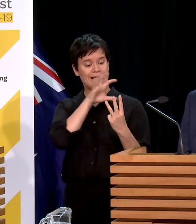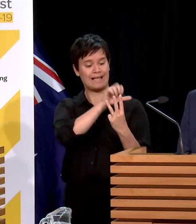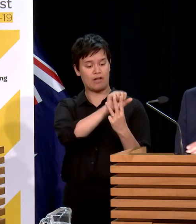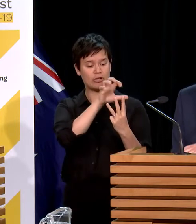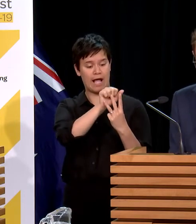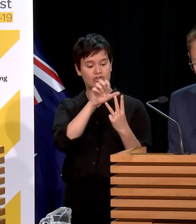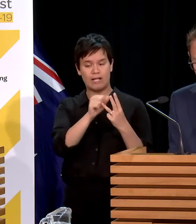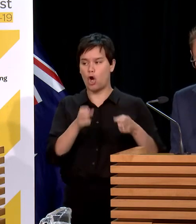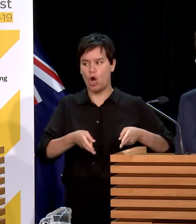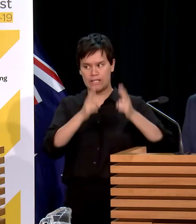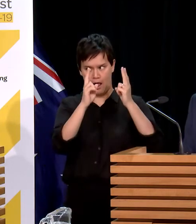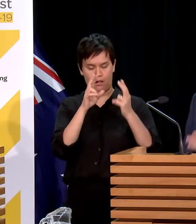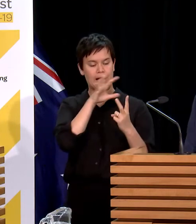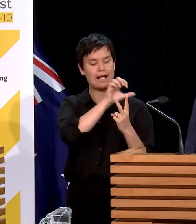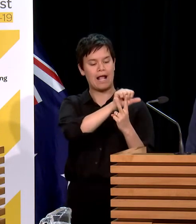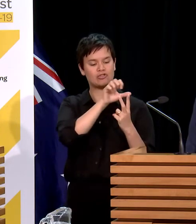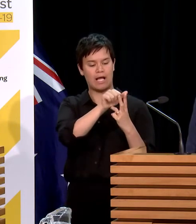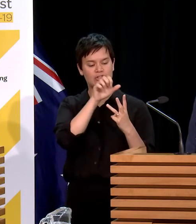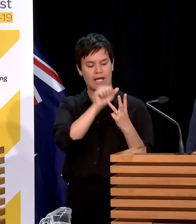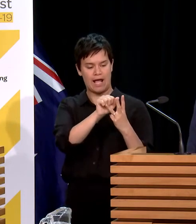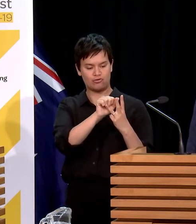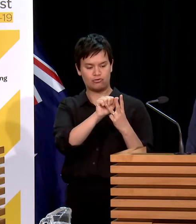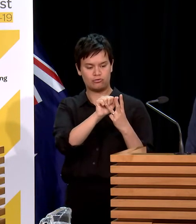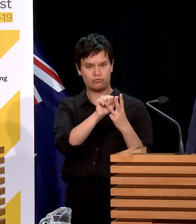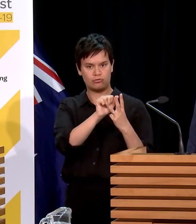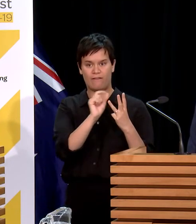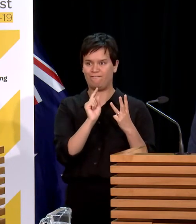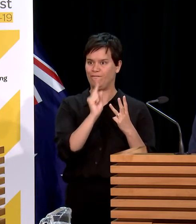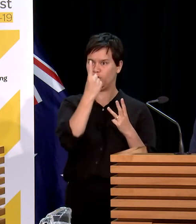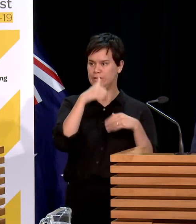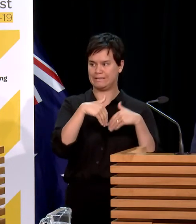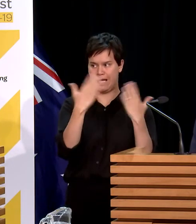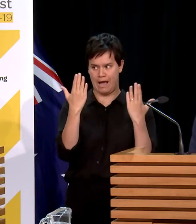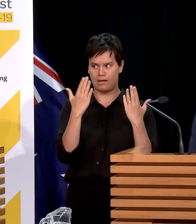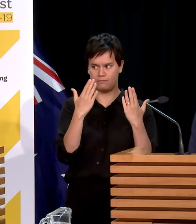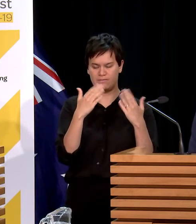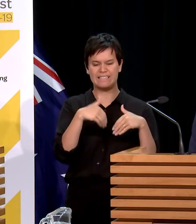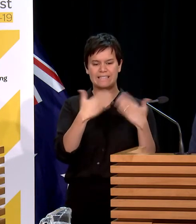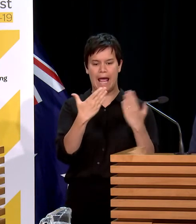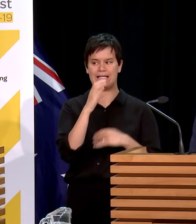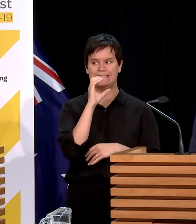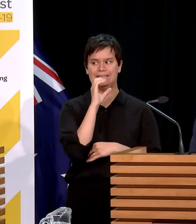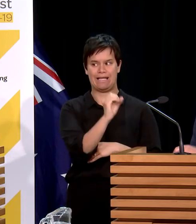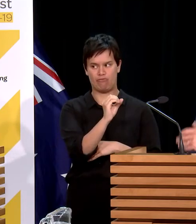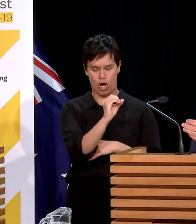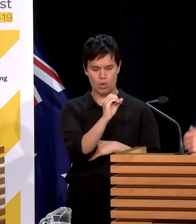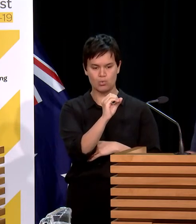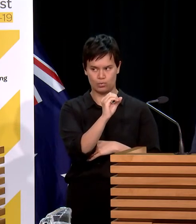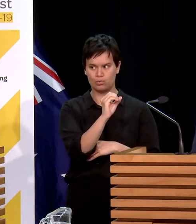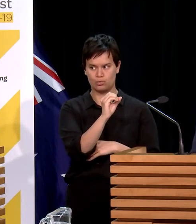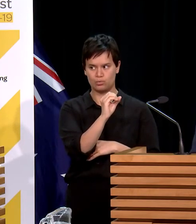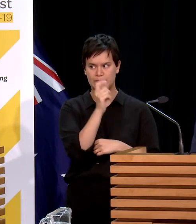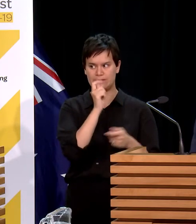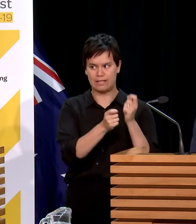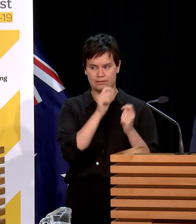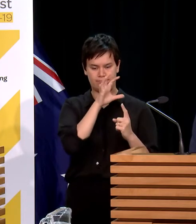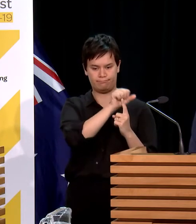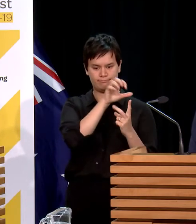test? Just looking at the information here, so 3 of the 6 today were on a day 1 routine